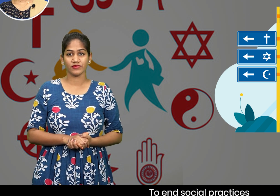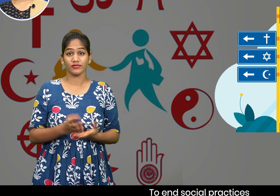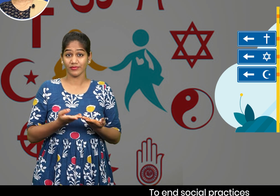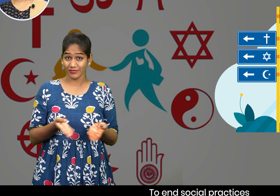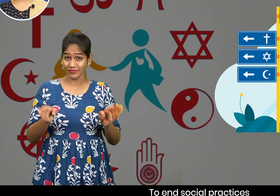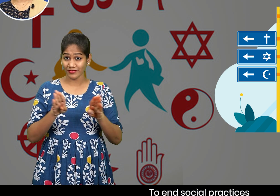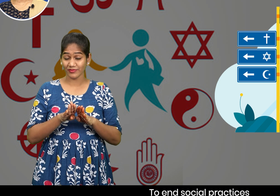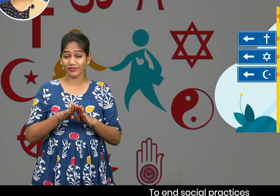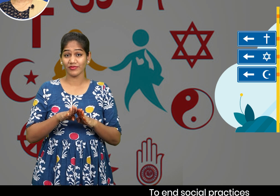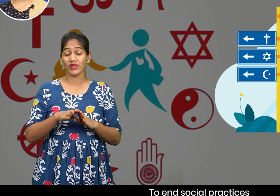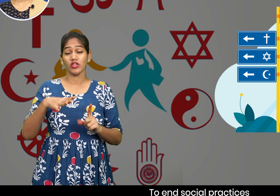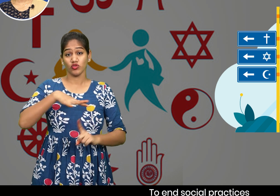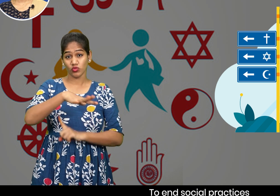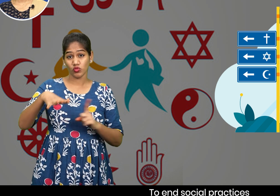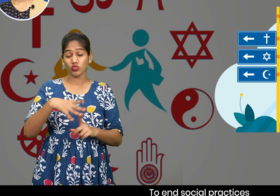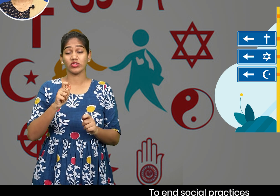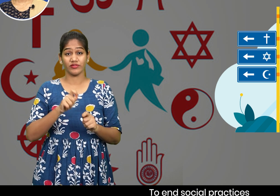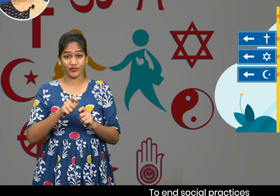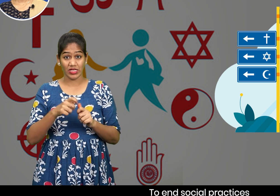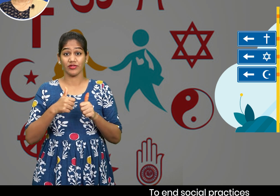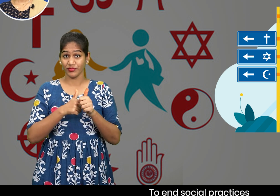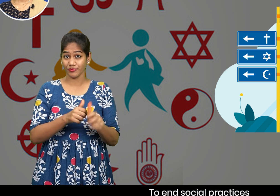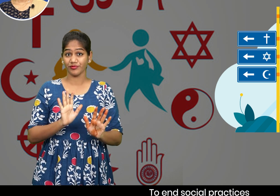To end social practices,